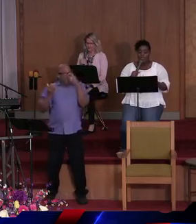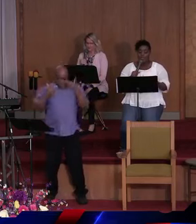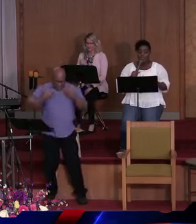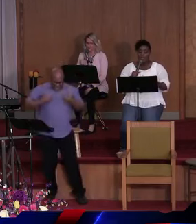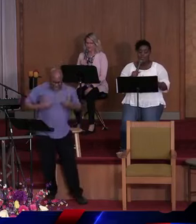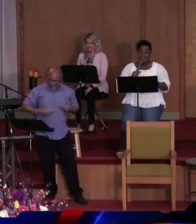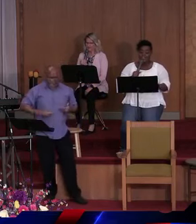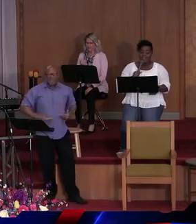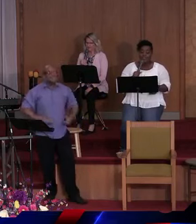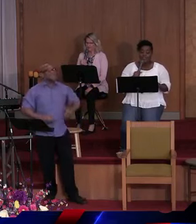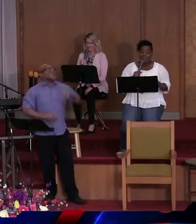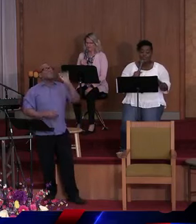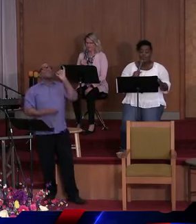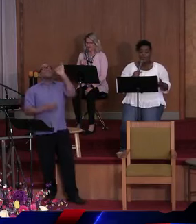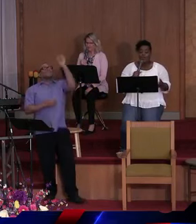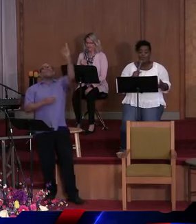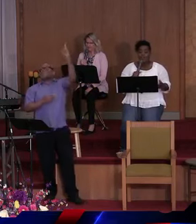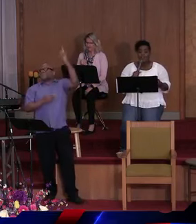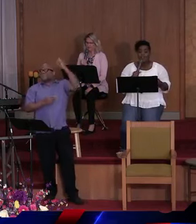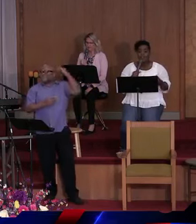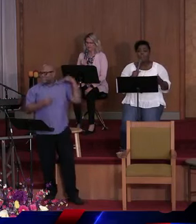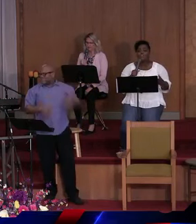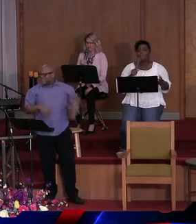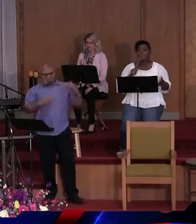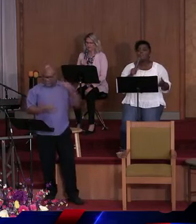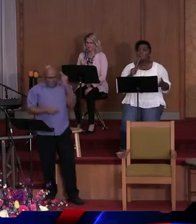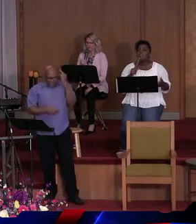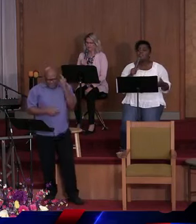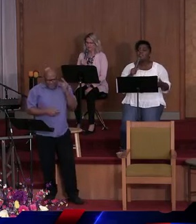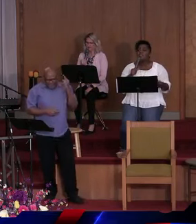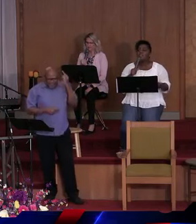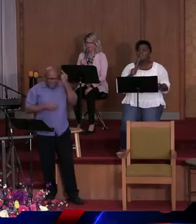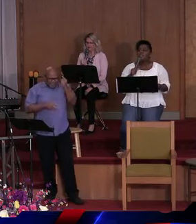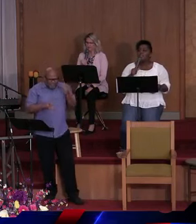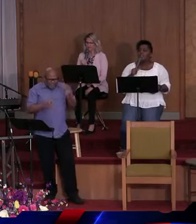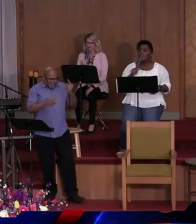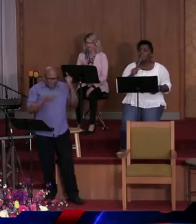who am I that you are mindful of me?